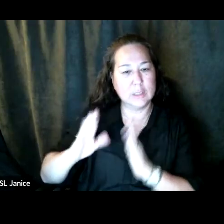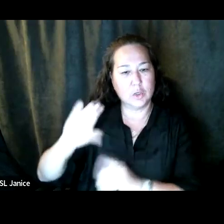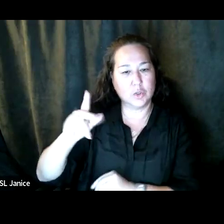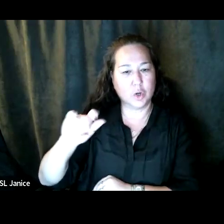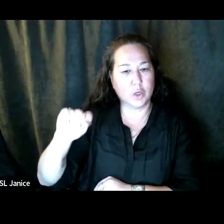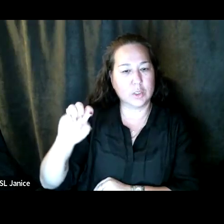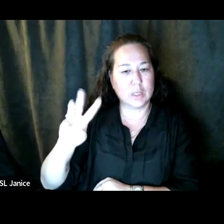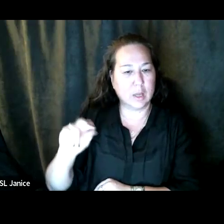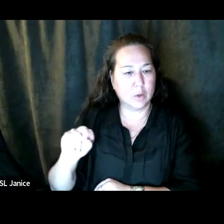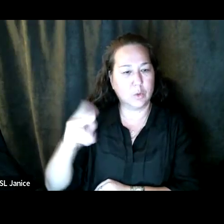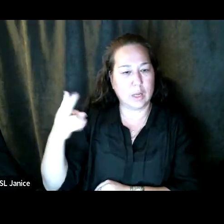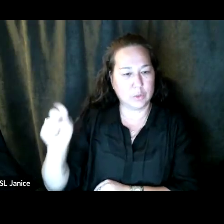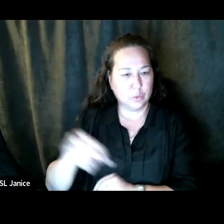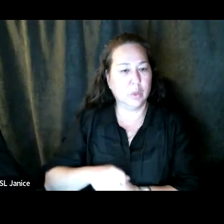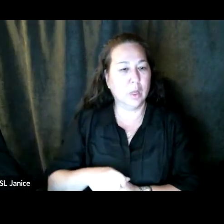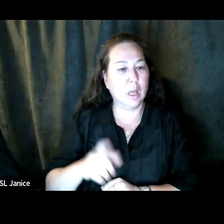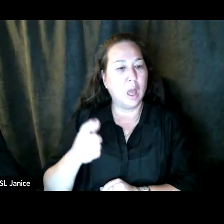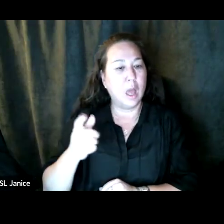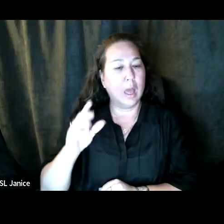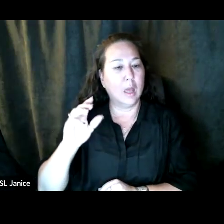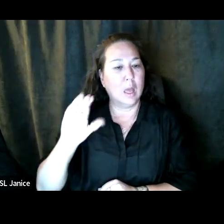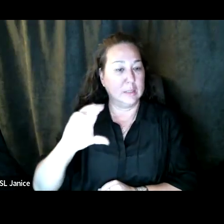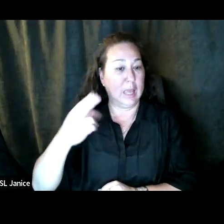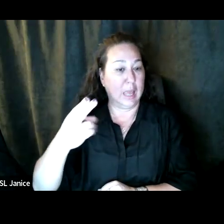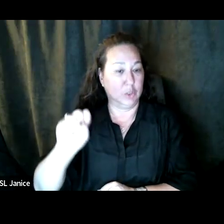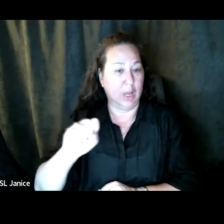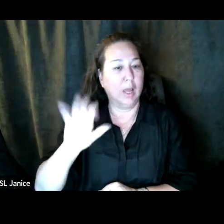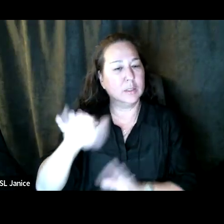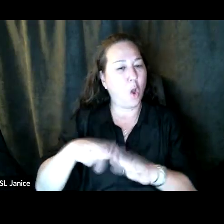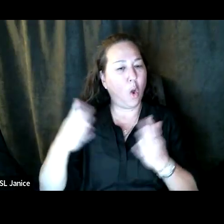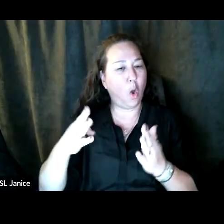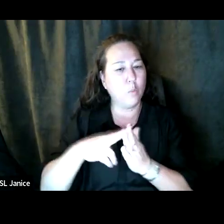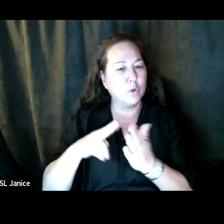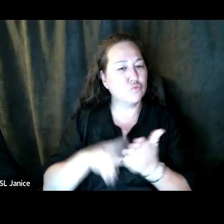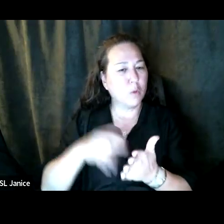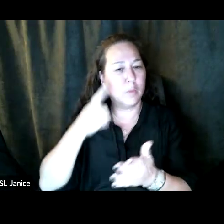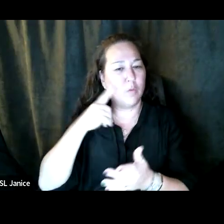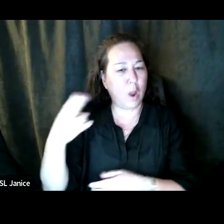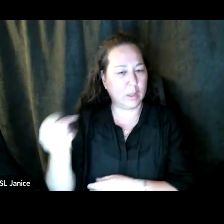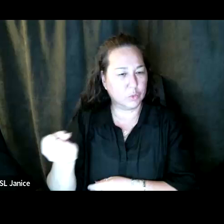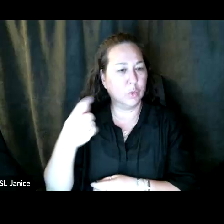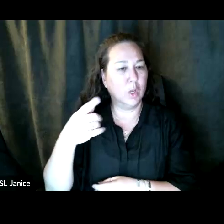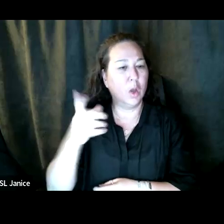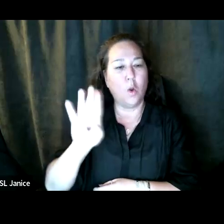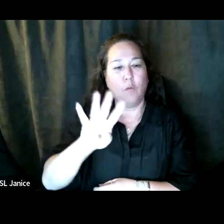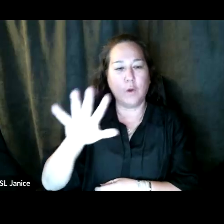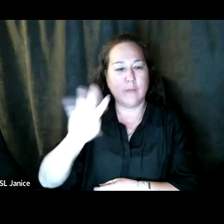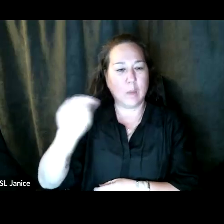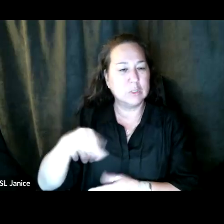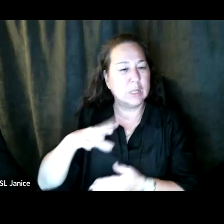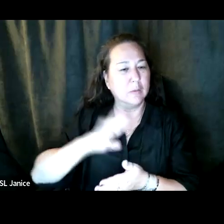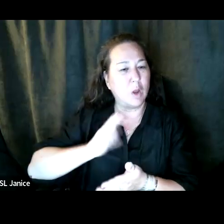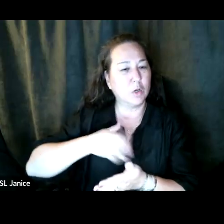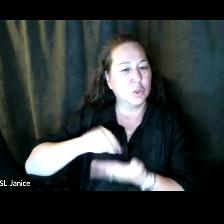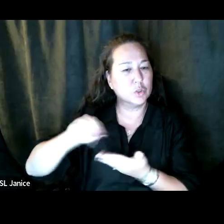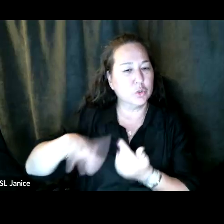students are multilingual learners and 32% of our students have learning disabilities. As a science teacher, my content asks students to observe